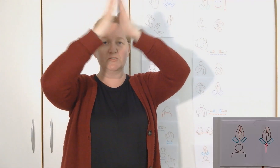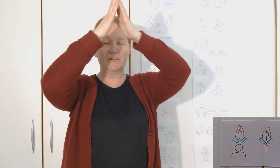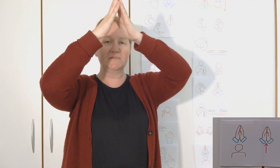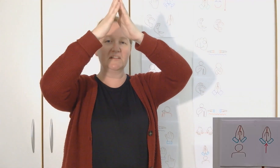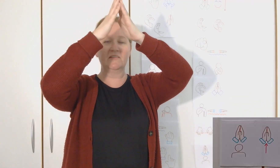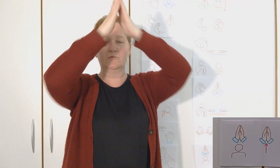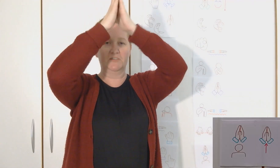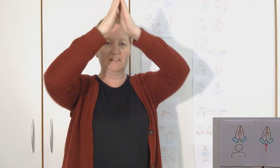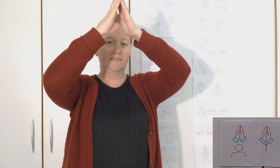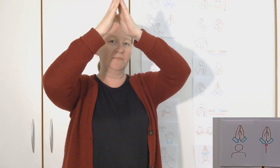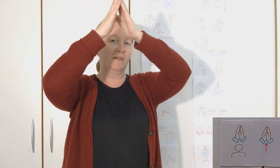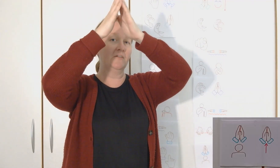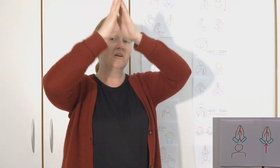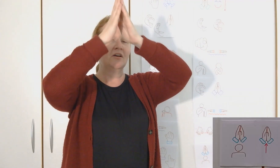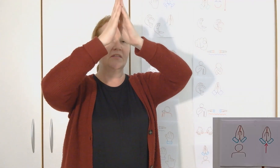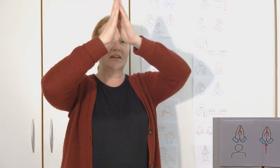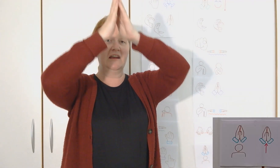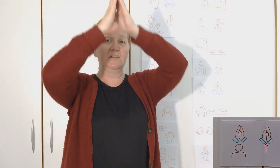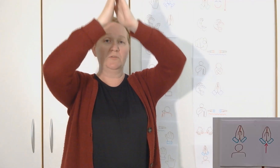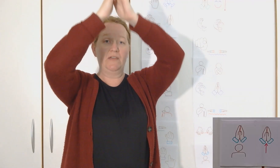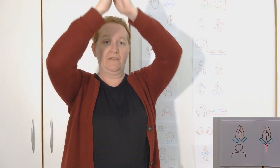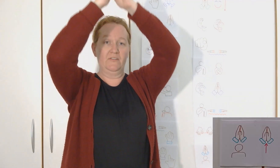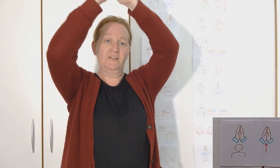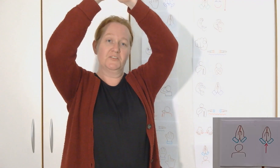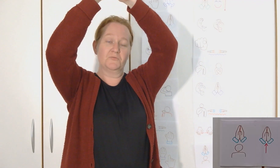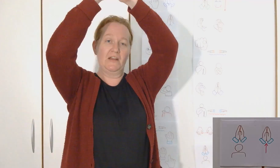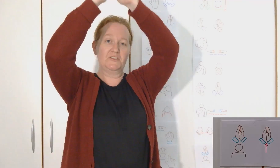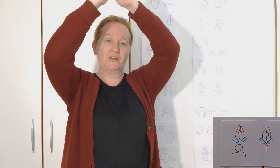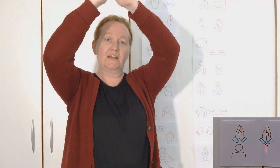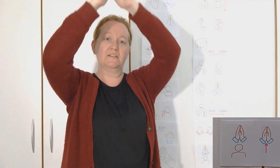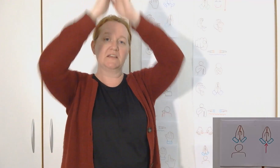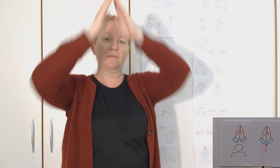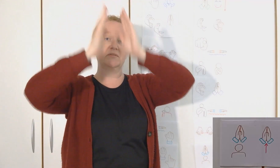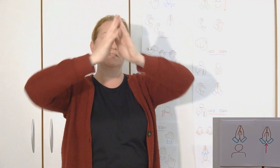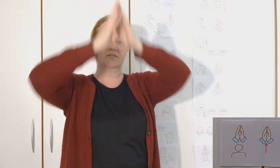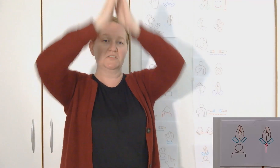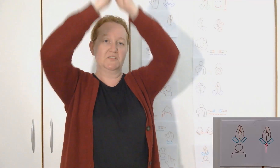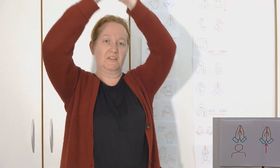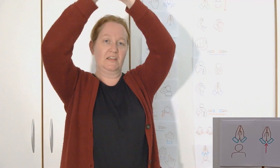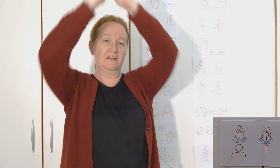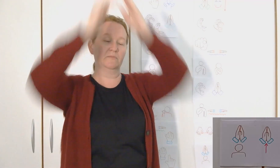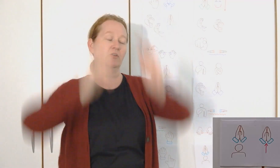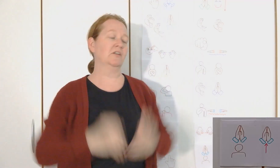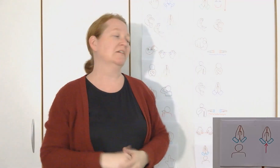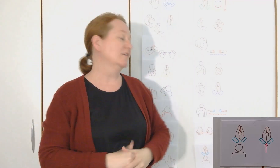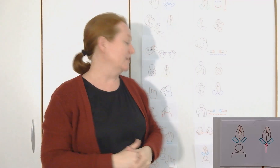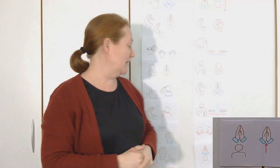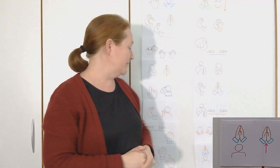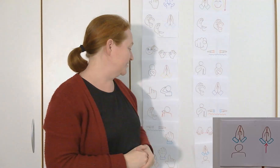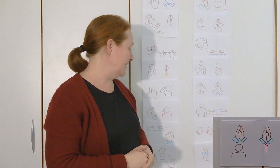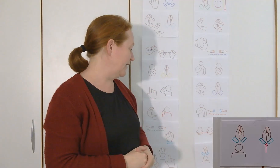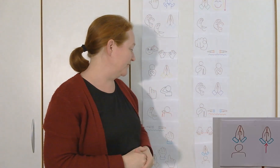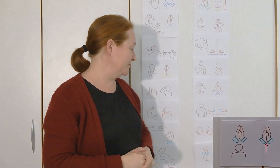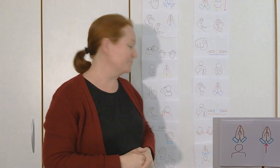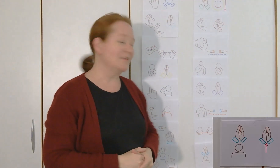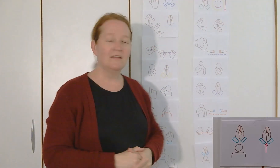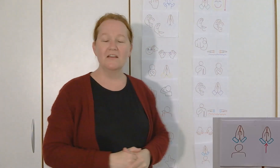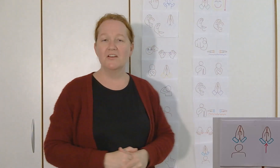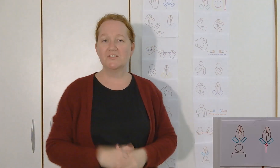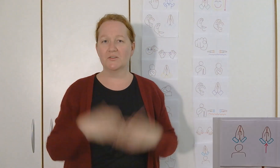join them together, or just leave them there. The kingdom of heaven, and just raise your hands up as if it's the kingdom going up into heaven. So